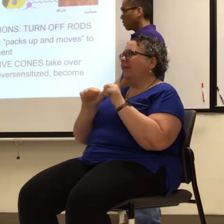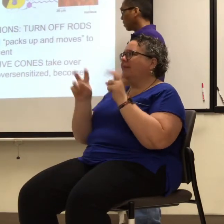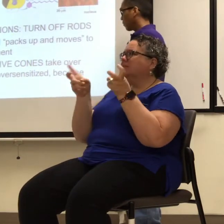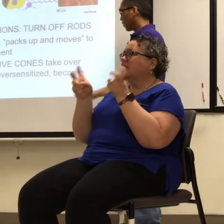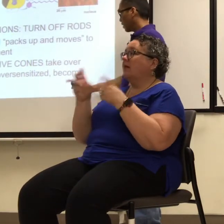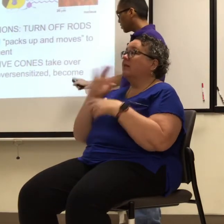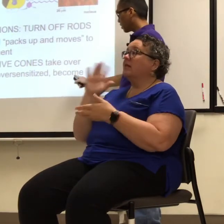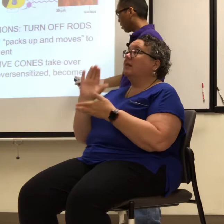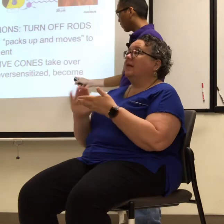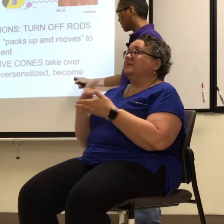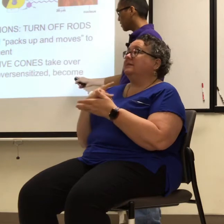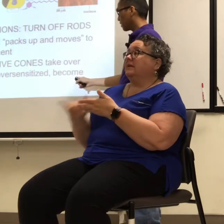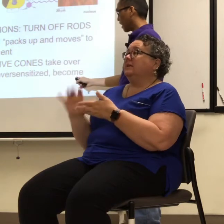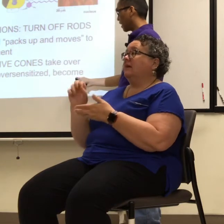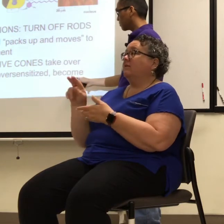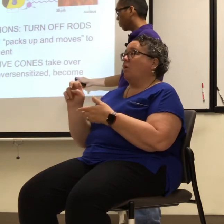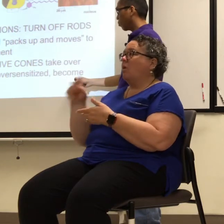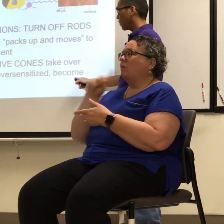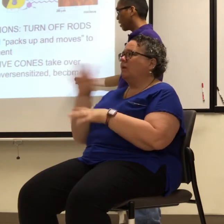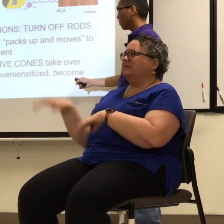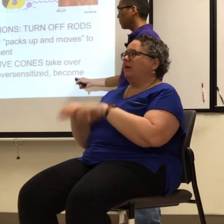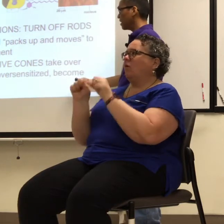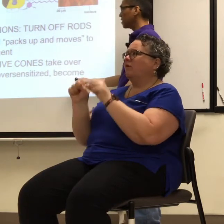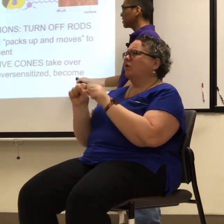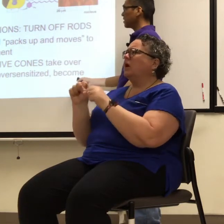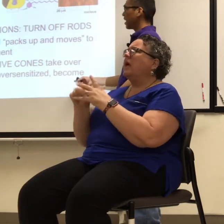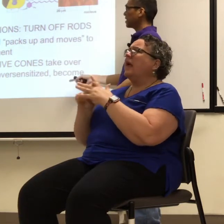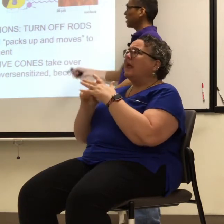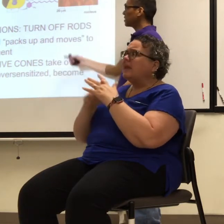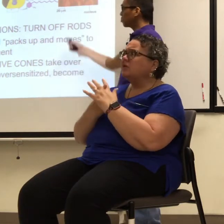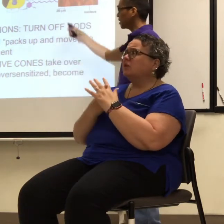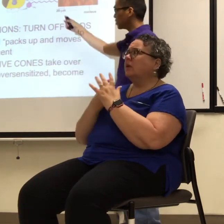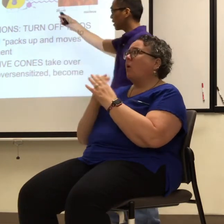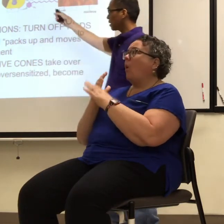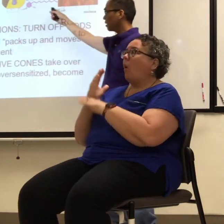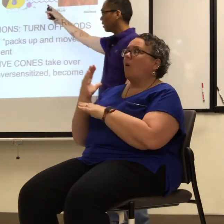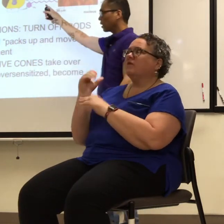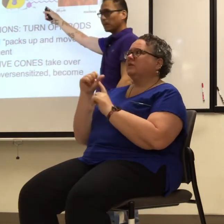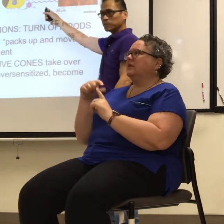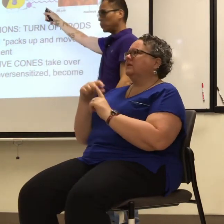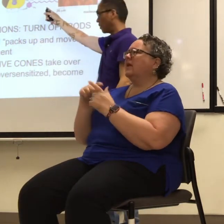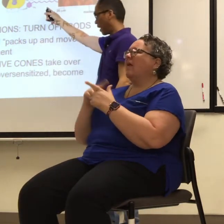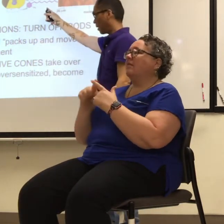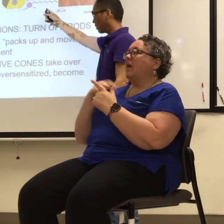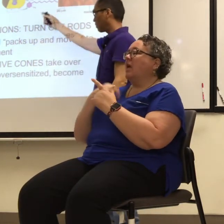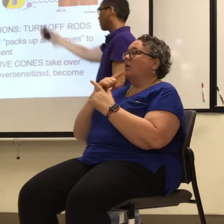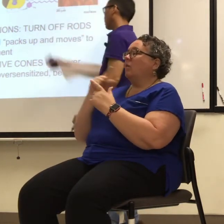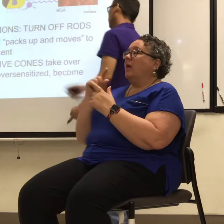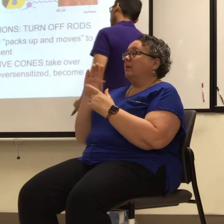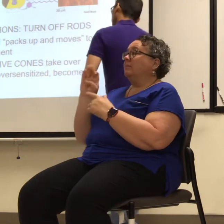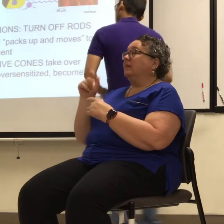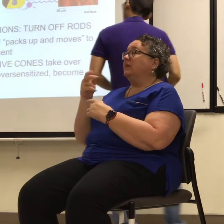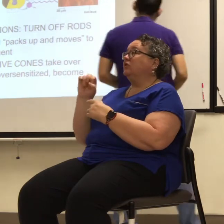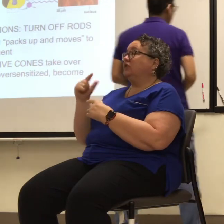over. They're initially oversensitized, but will become desensitized as bleaching comes to an end.